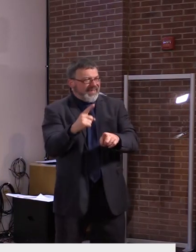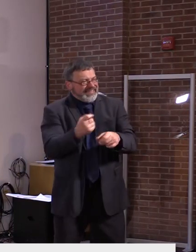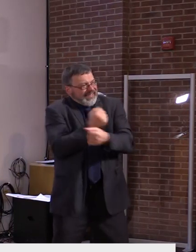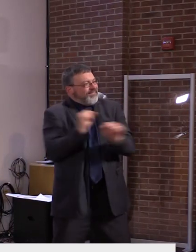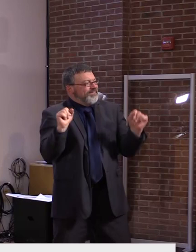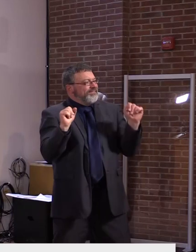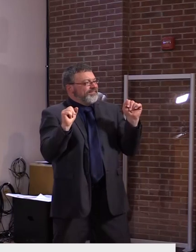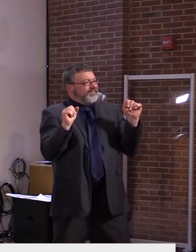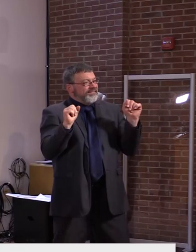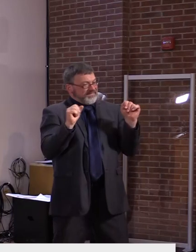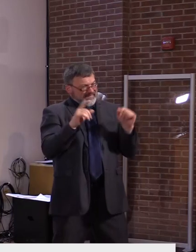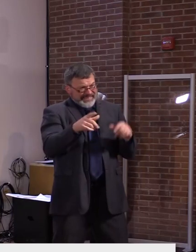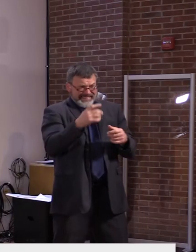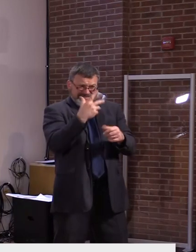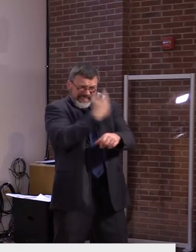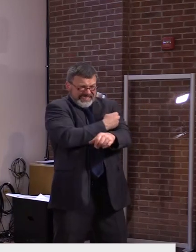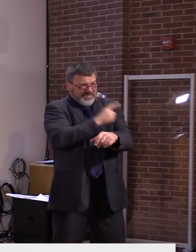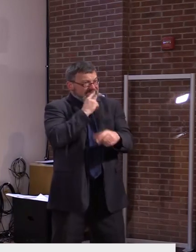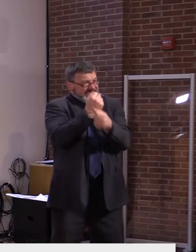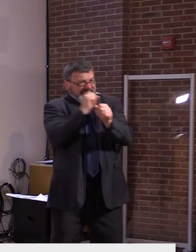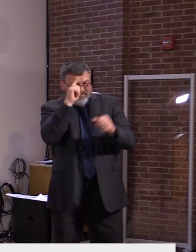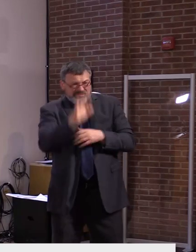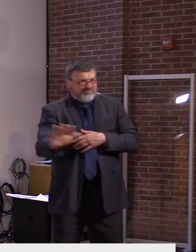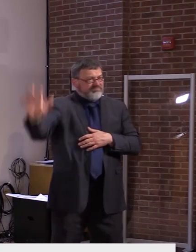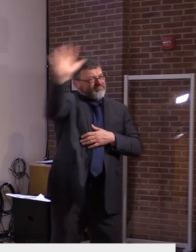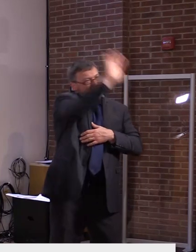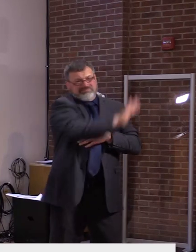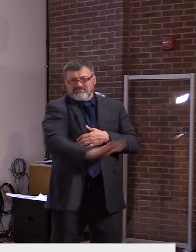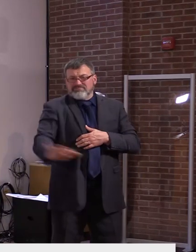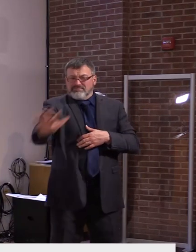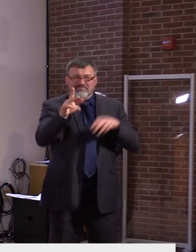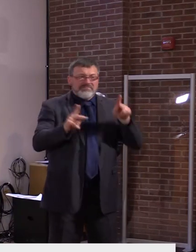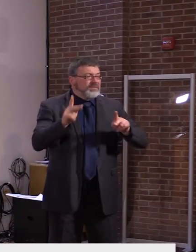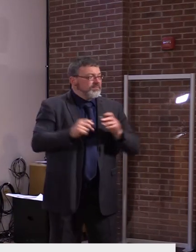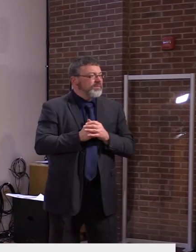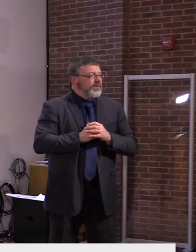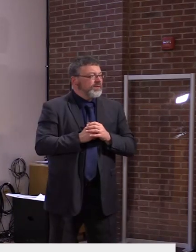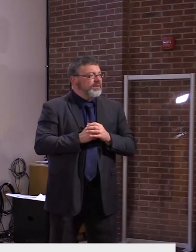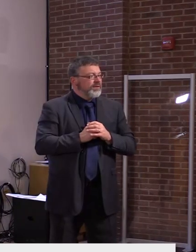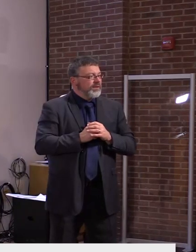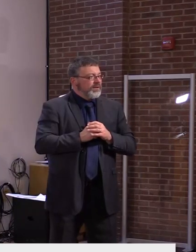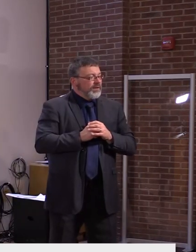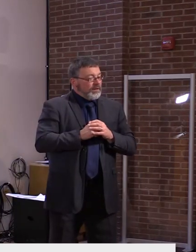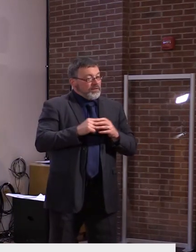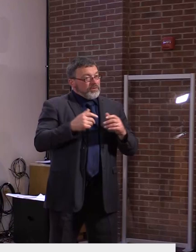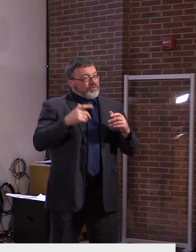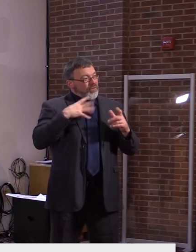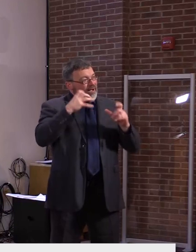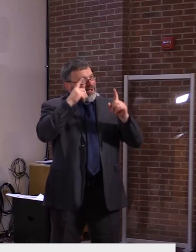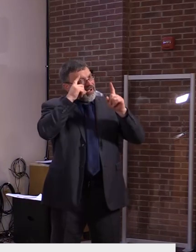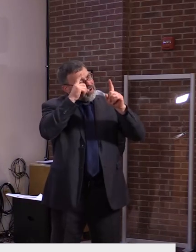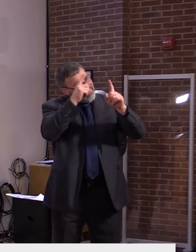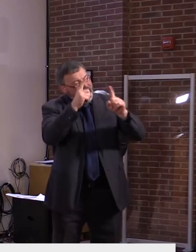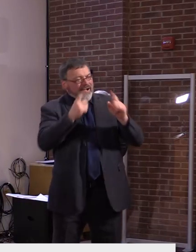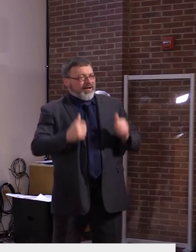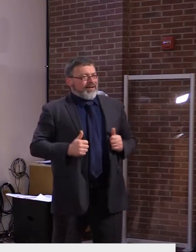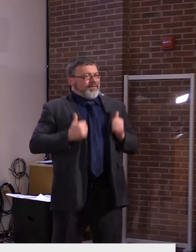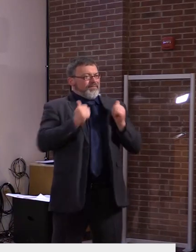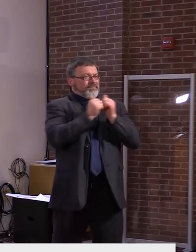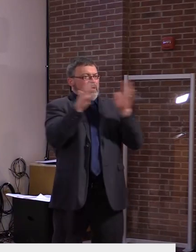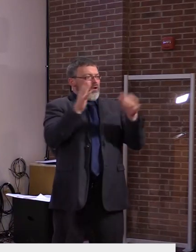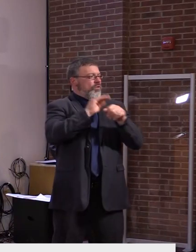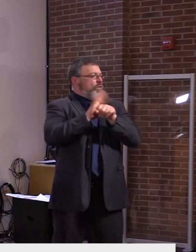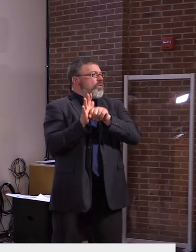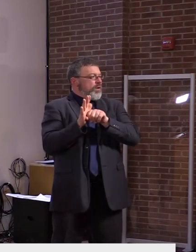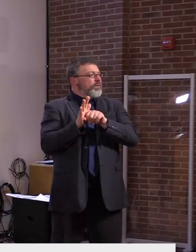their lives without the disease or any future complications like long COVID syndrome.